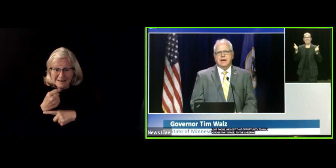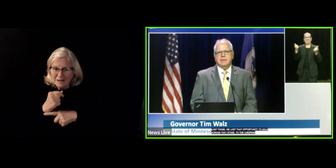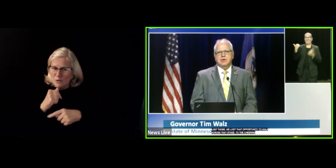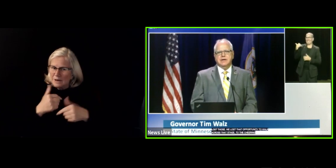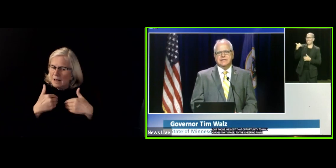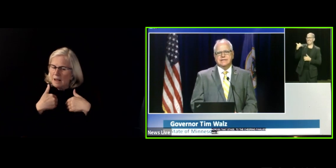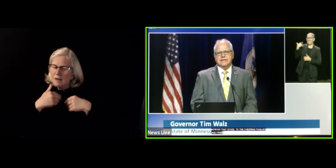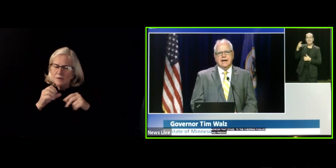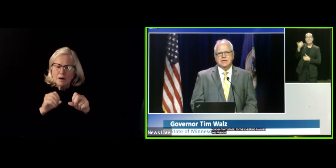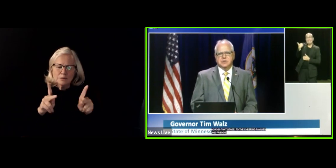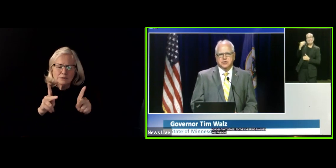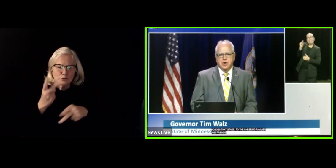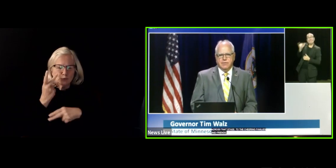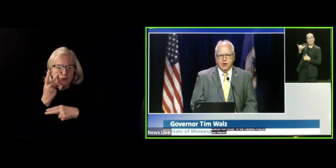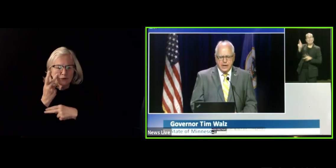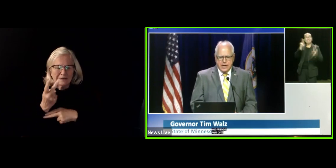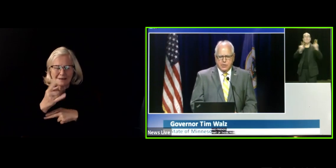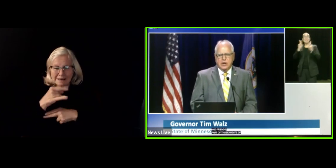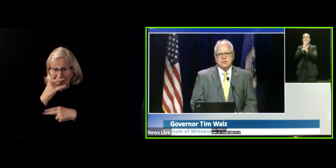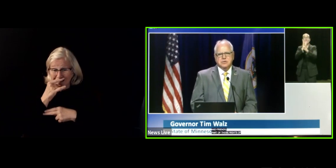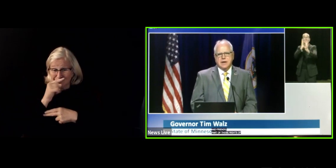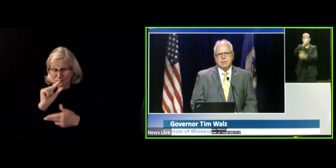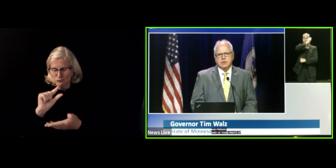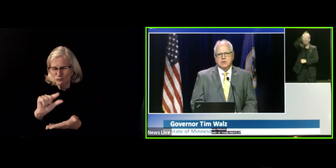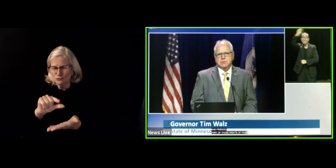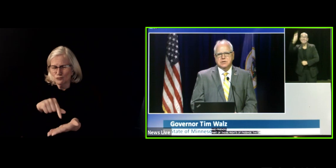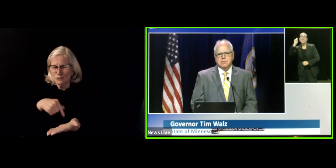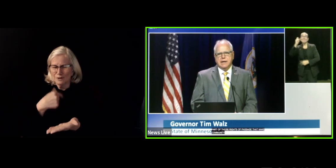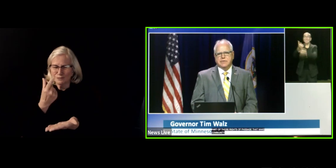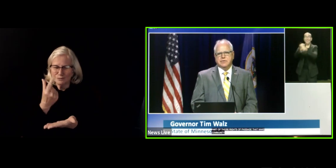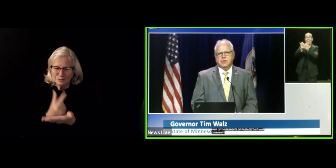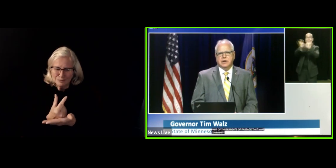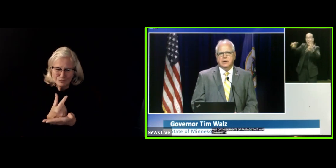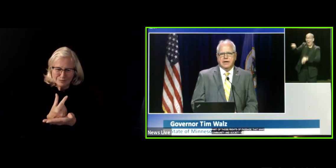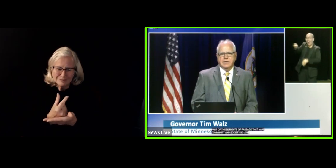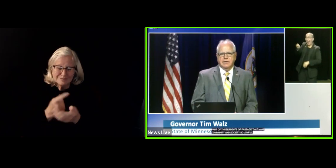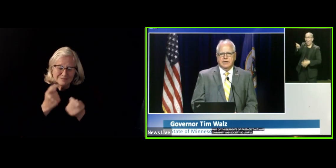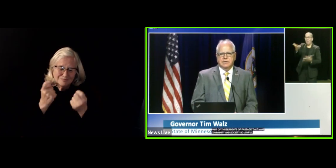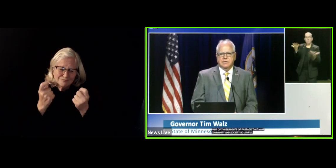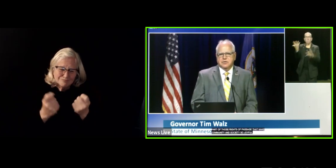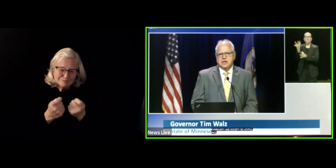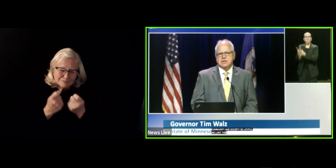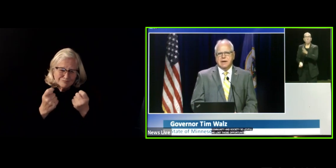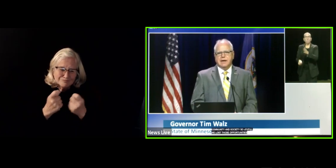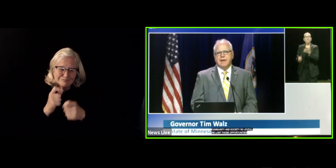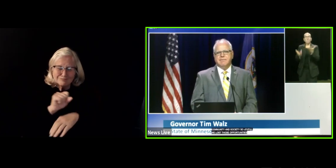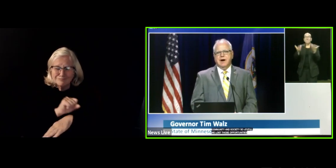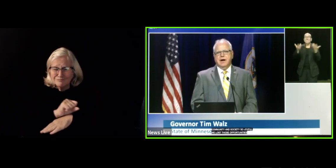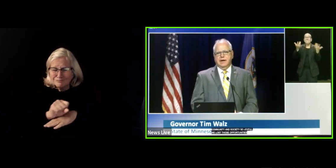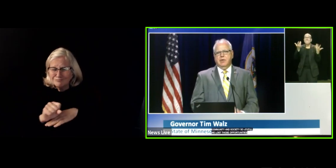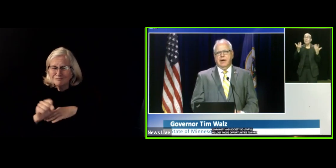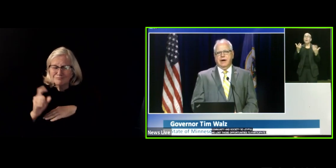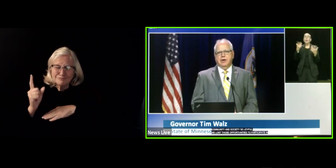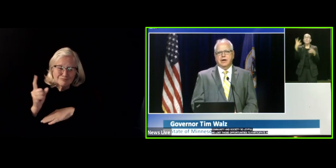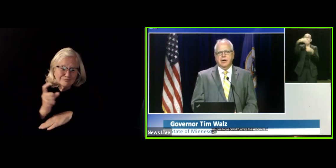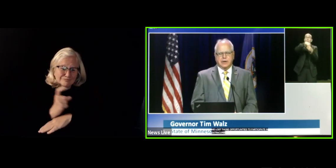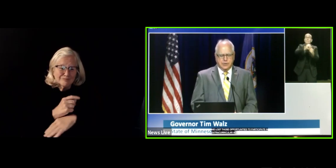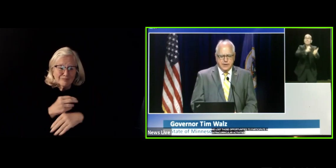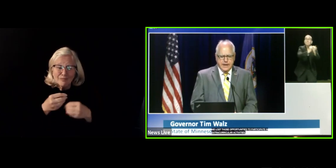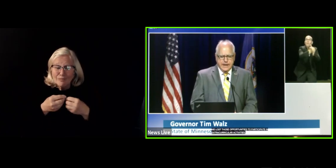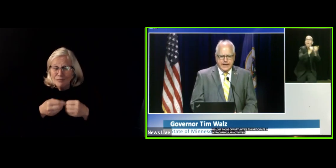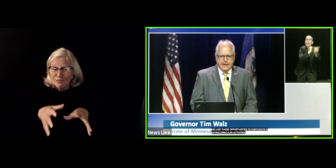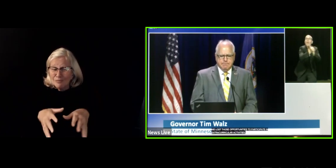make community and society so joyful. We lost those opportunities to participate in extracurricular activities, those things that make life fun and that round out our